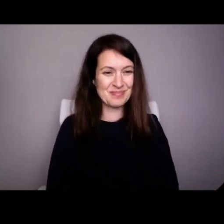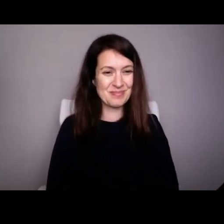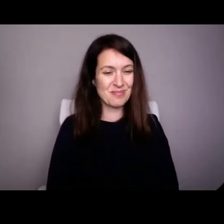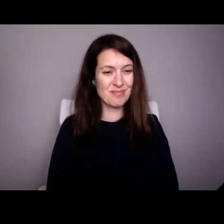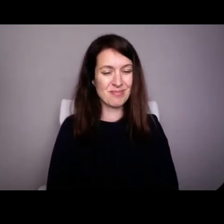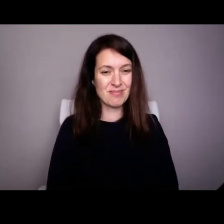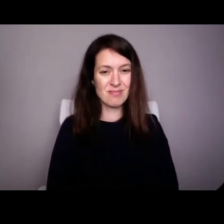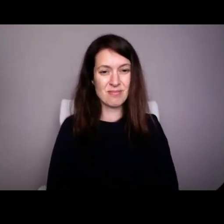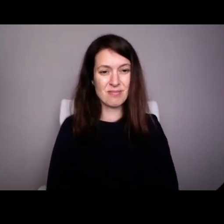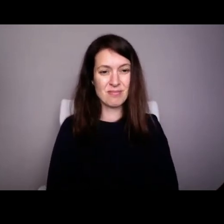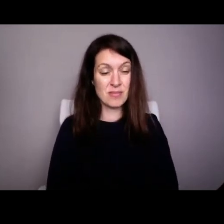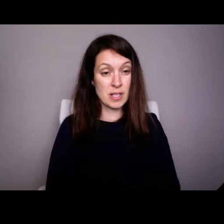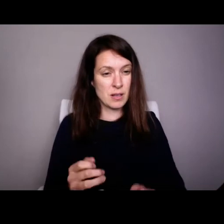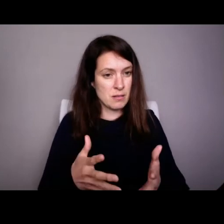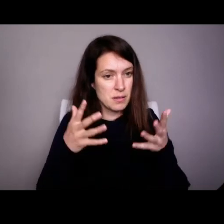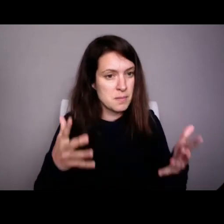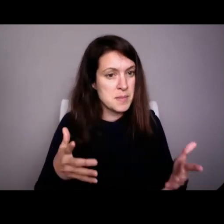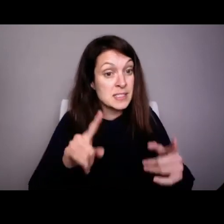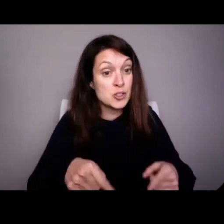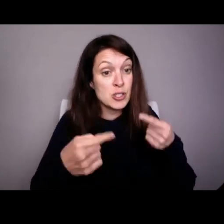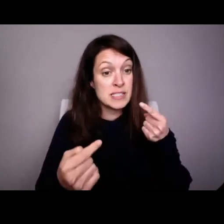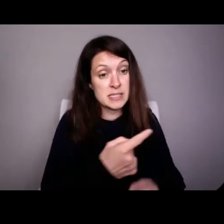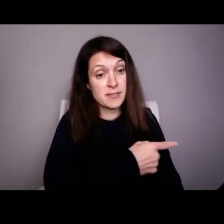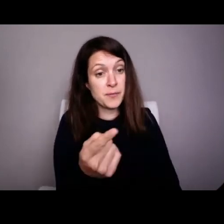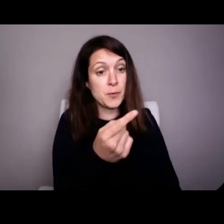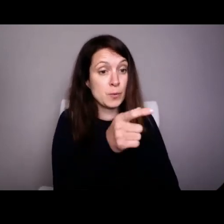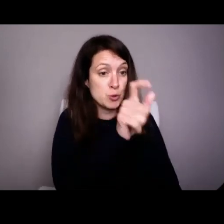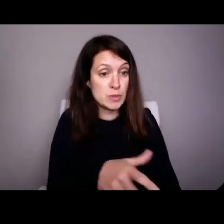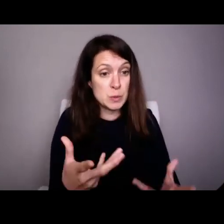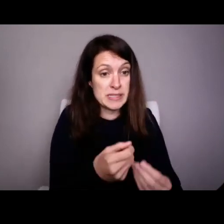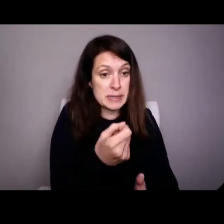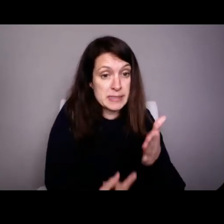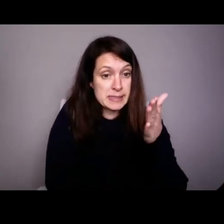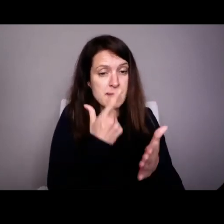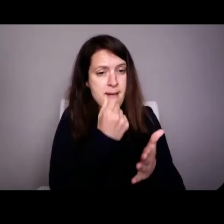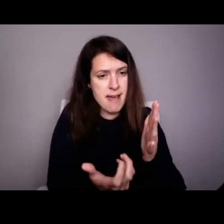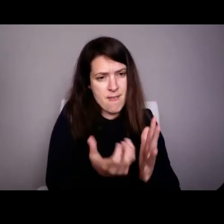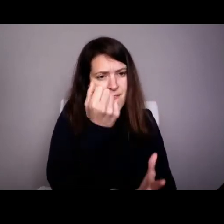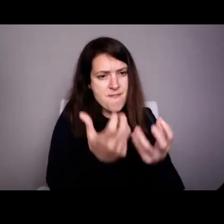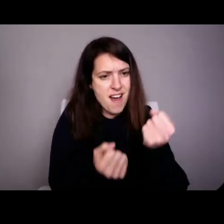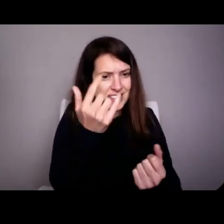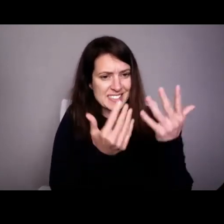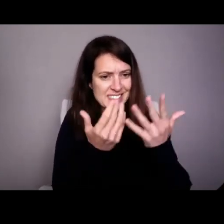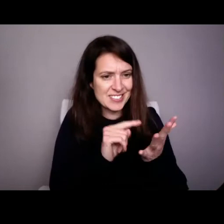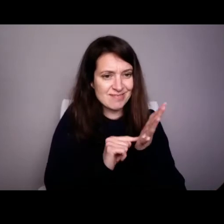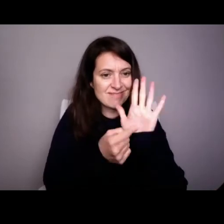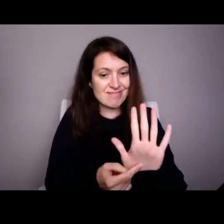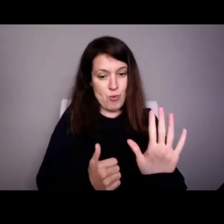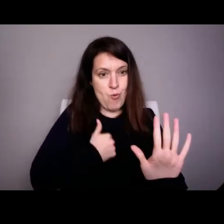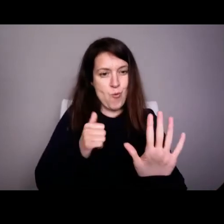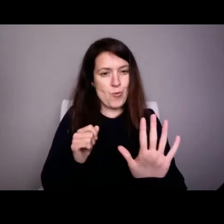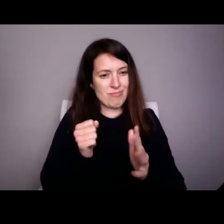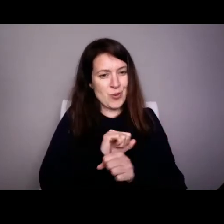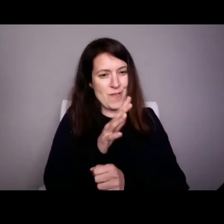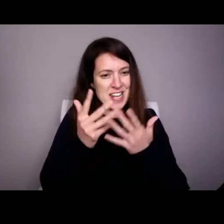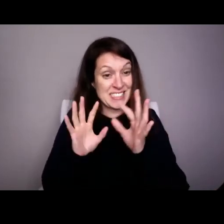the biggest challenges facing disabled students, I can share with you some findings from our own COVID-19 survey. Some of